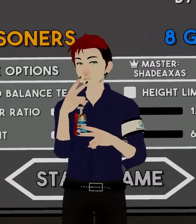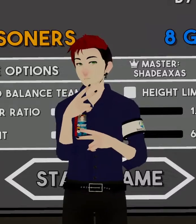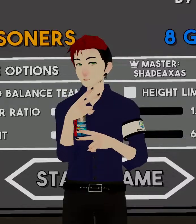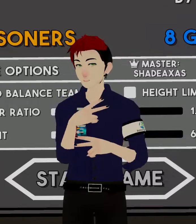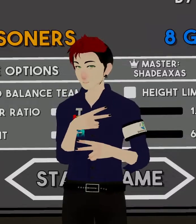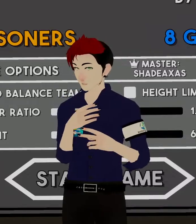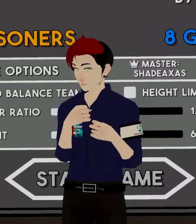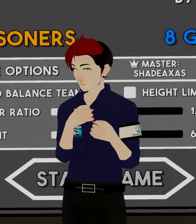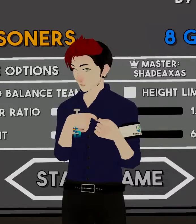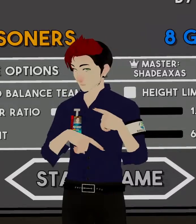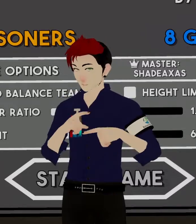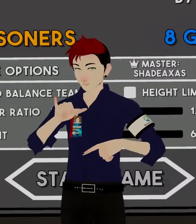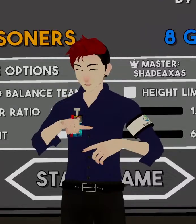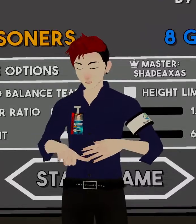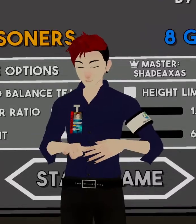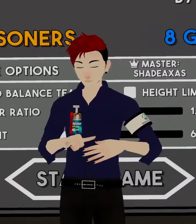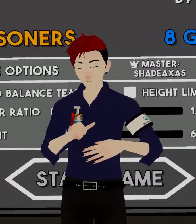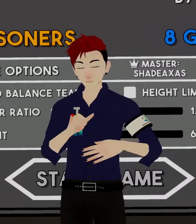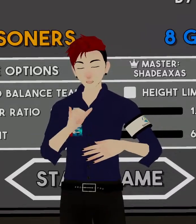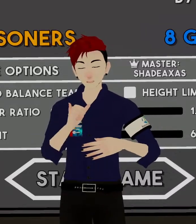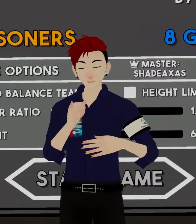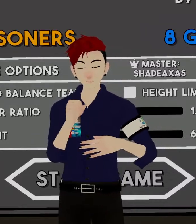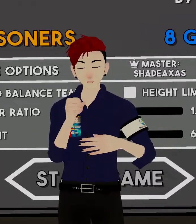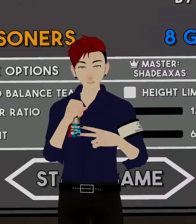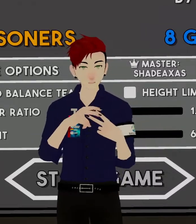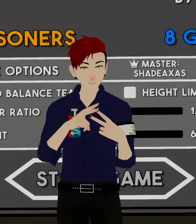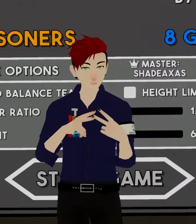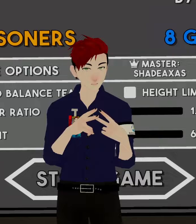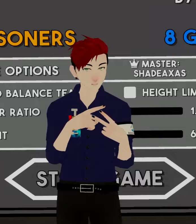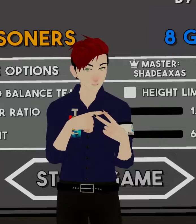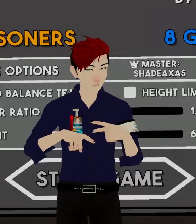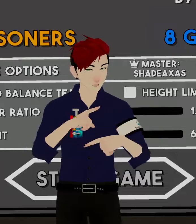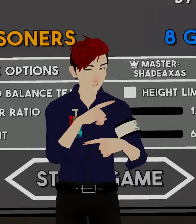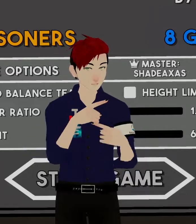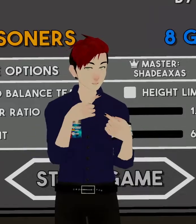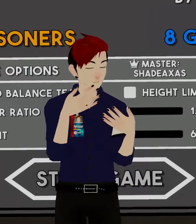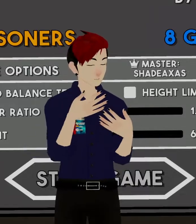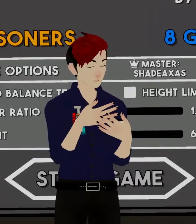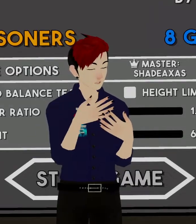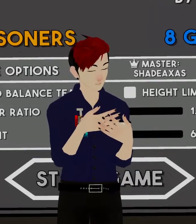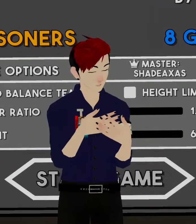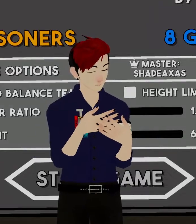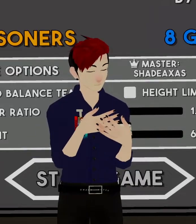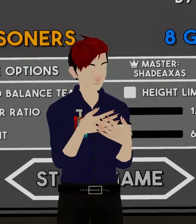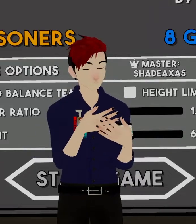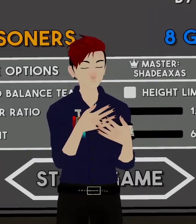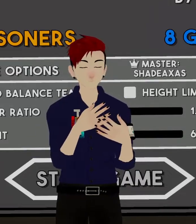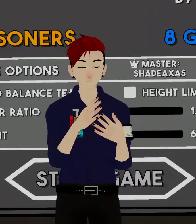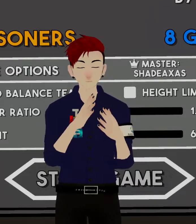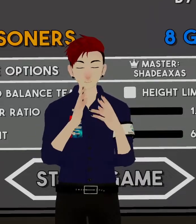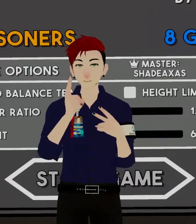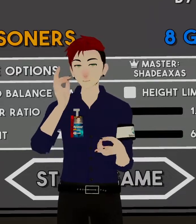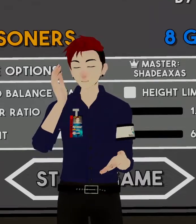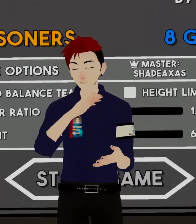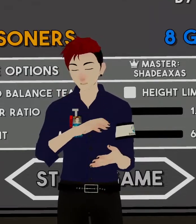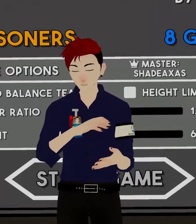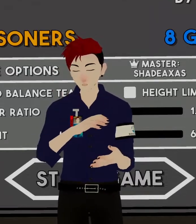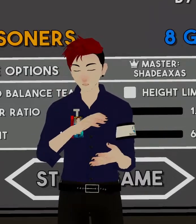Be very careful when you sign this. There are 2 different signs that are very close. And it's very